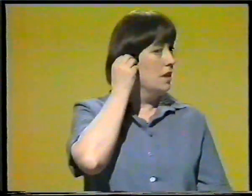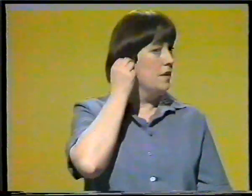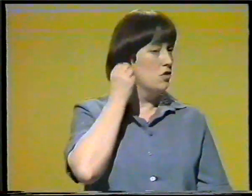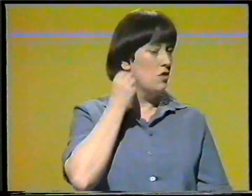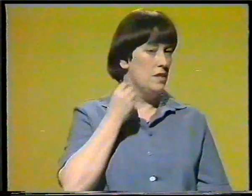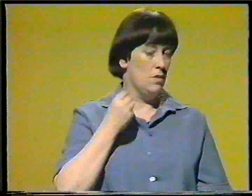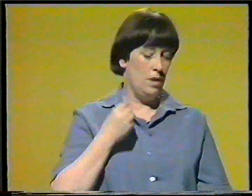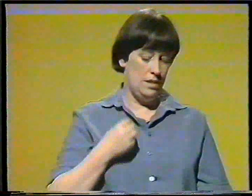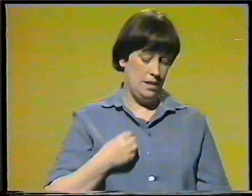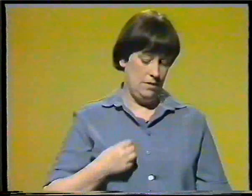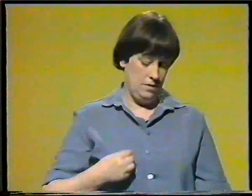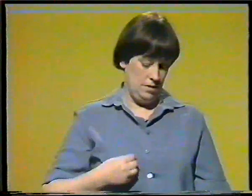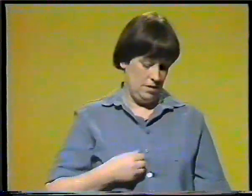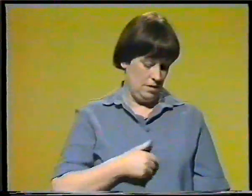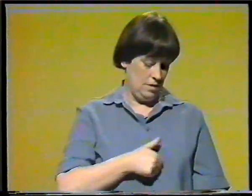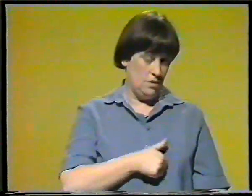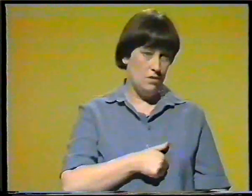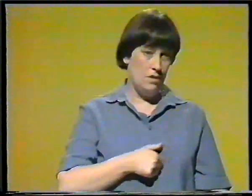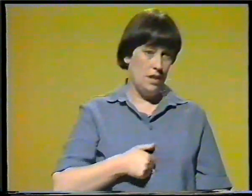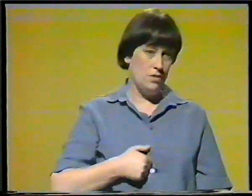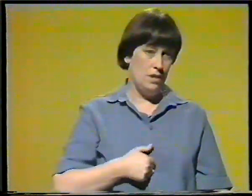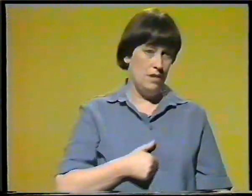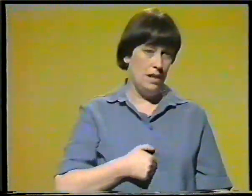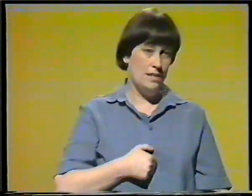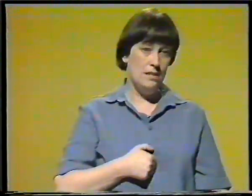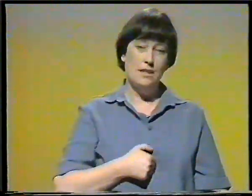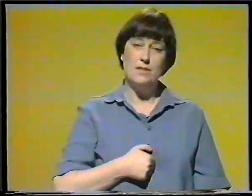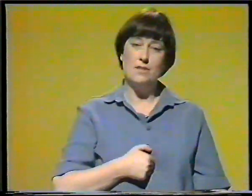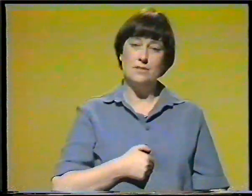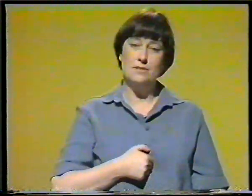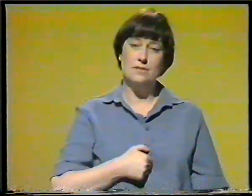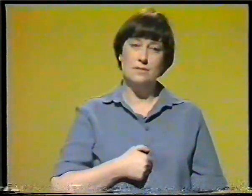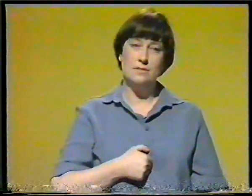then trace the wire down to the actual hearing aid and clip it on.